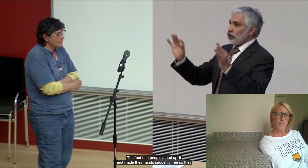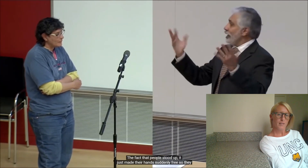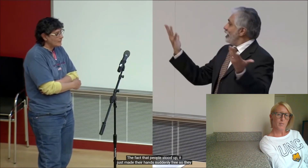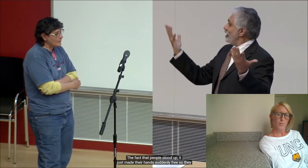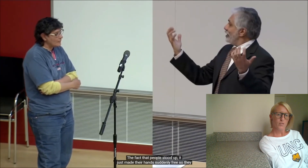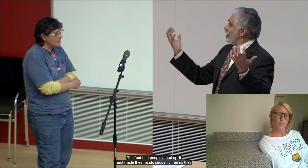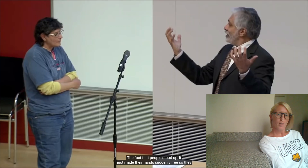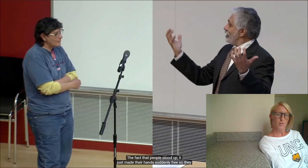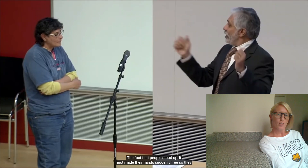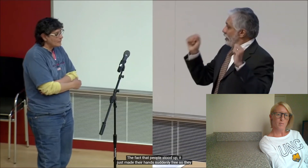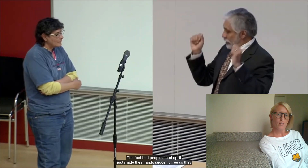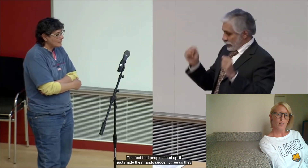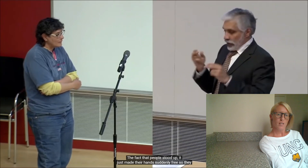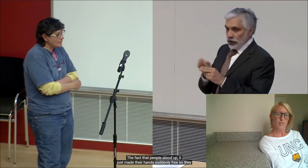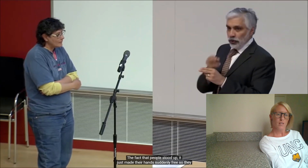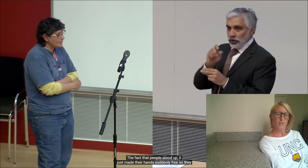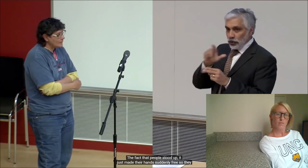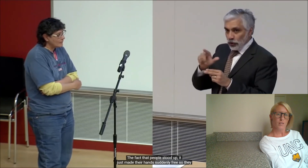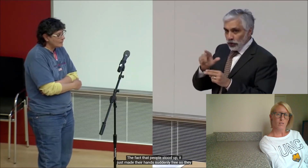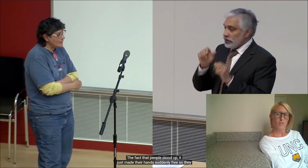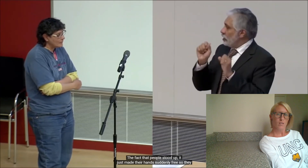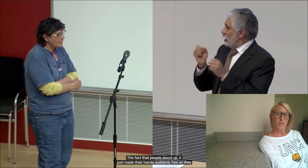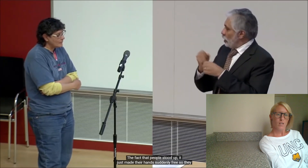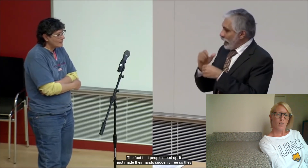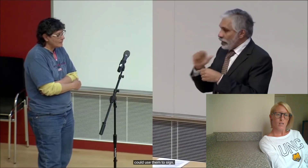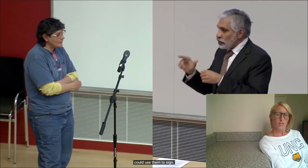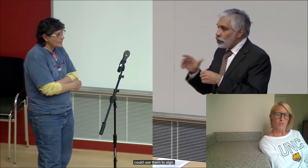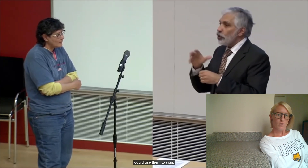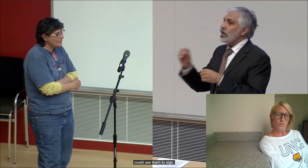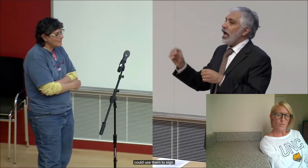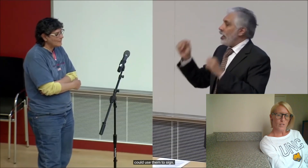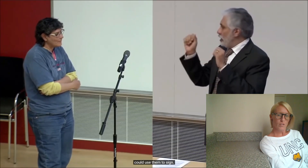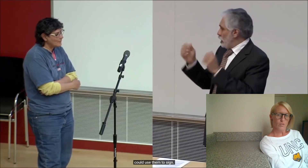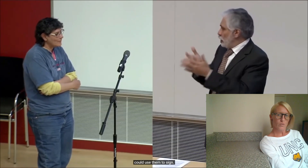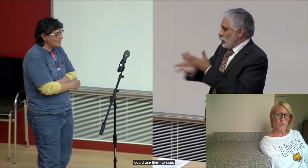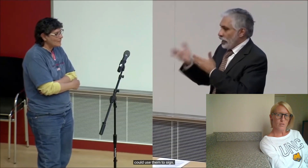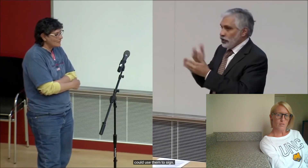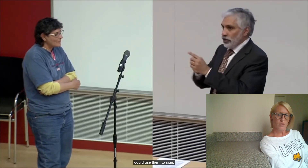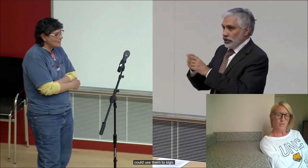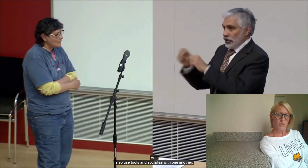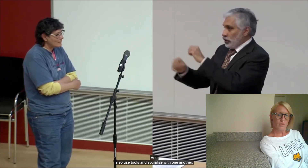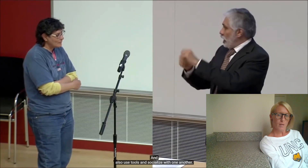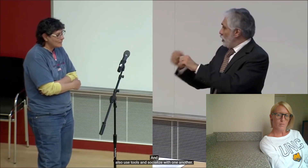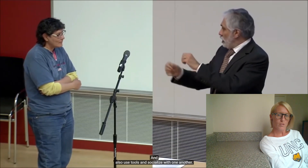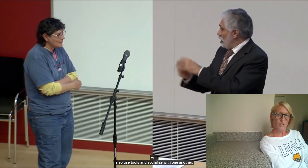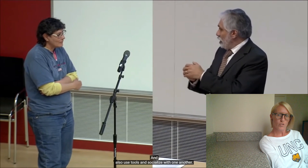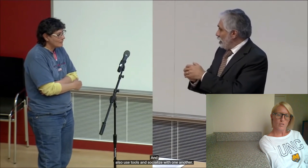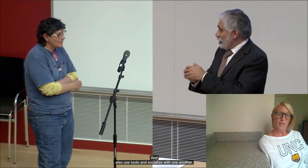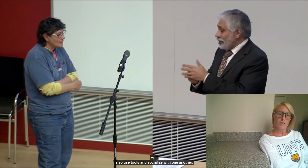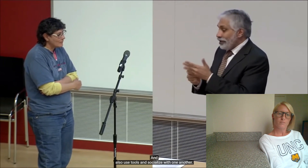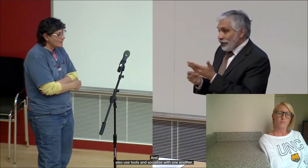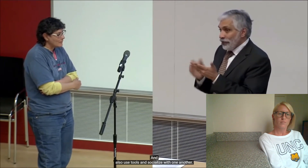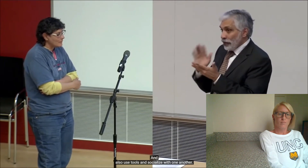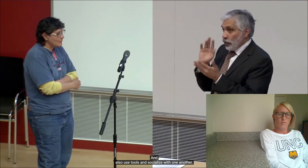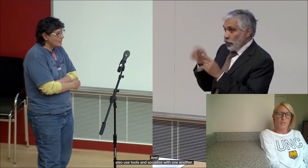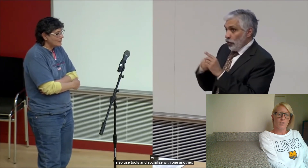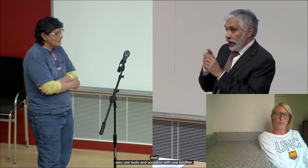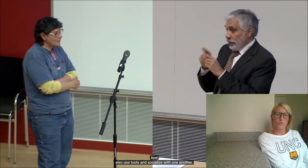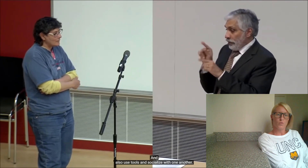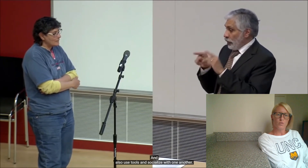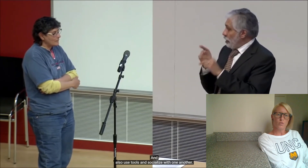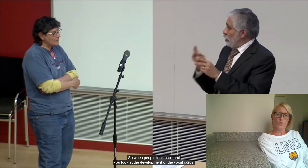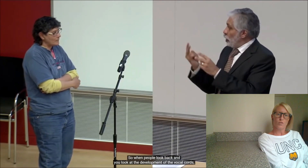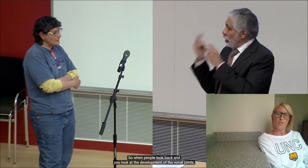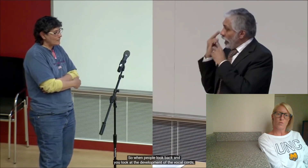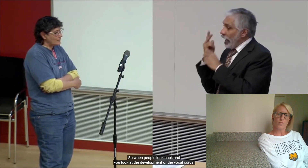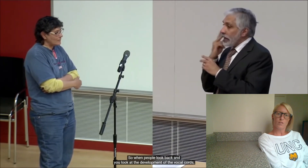people stood up, it just made their hands suddenly free, so they could use them to sign, and also use tools and socialize with one And